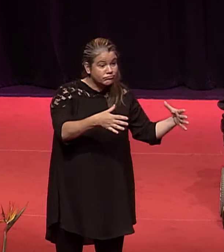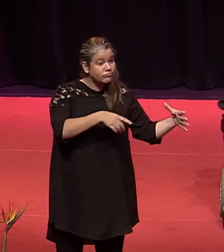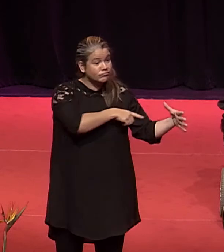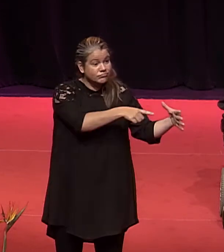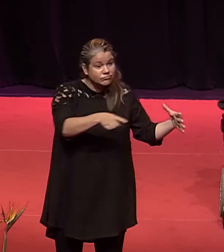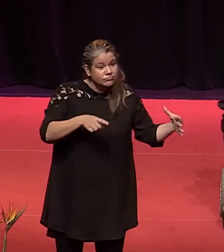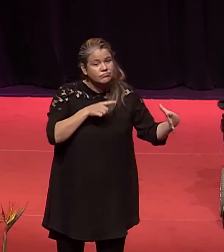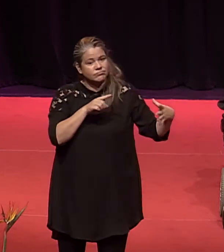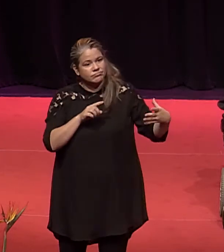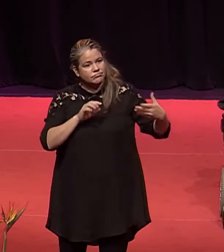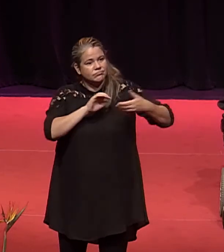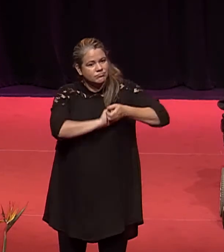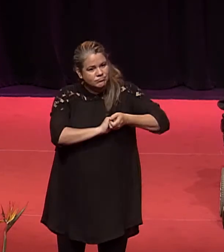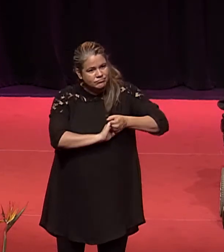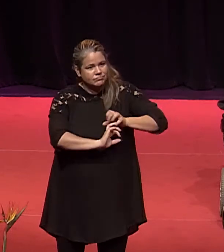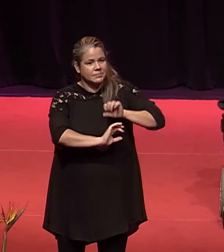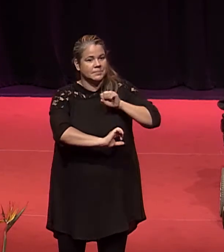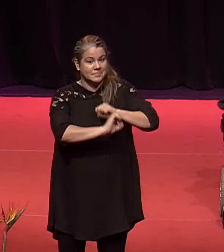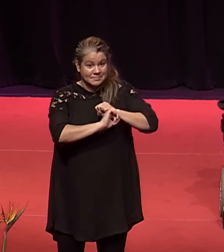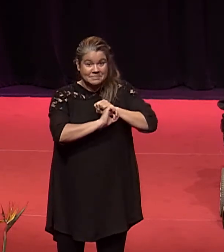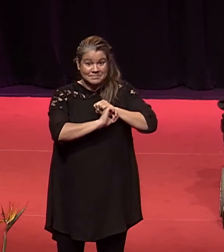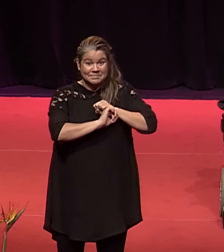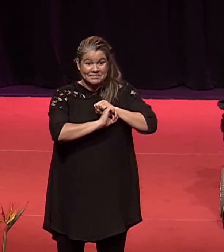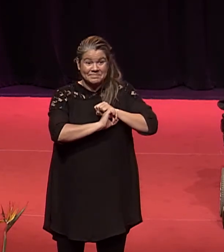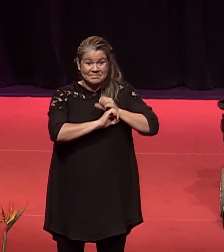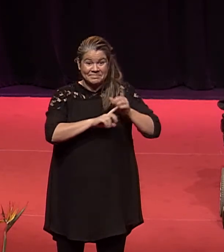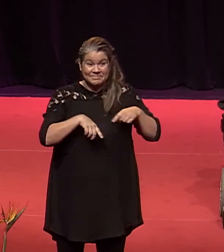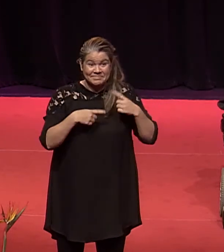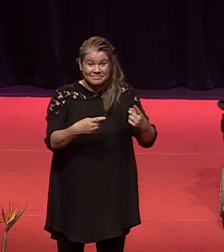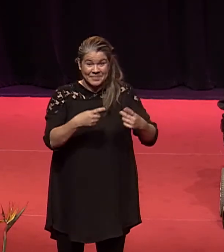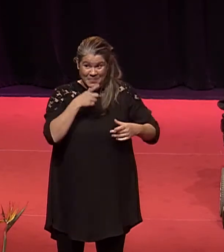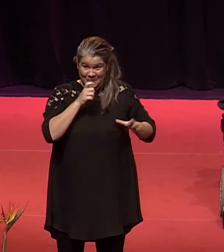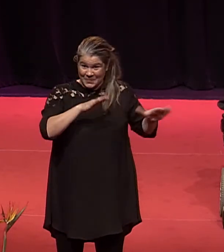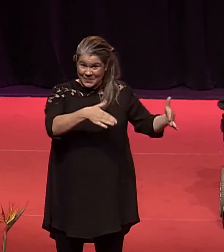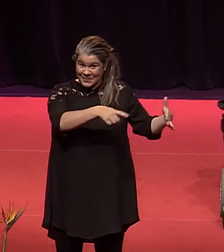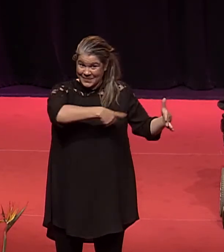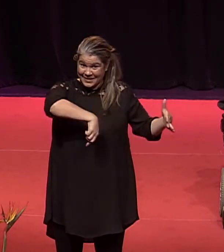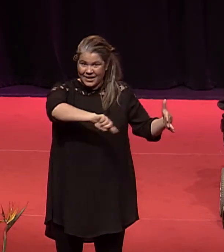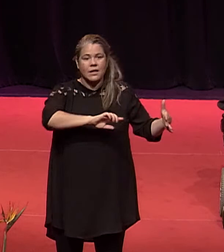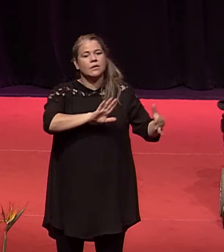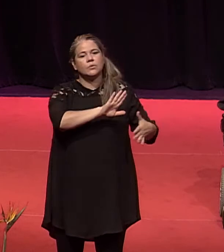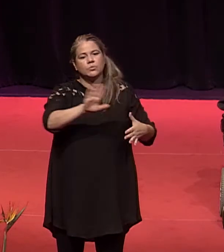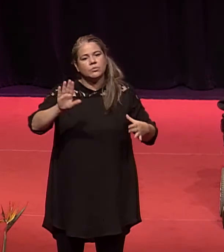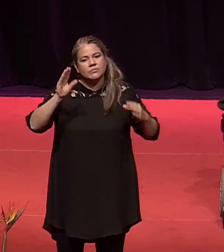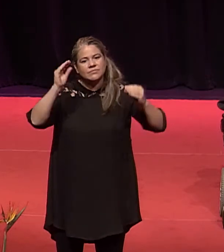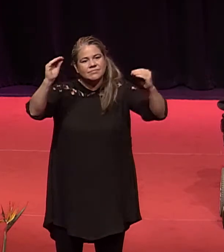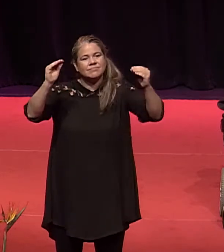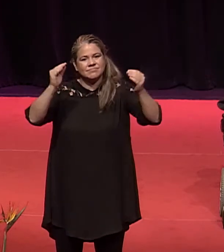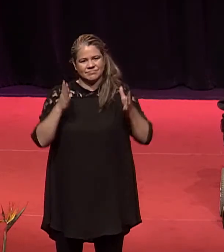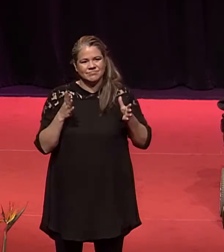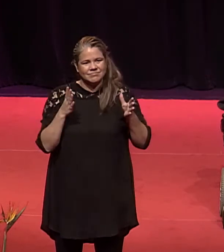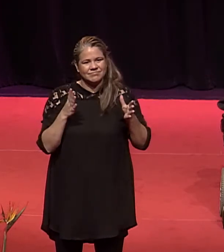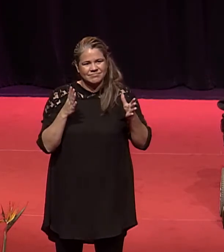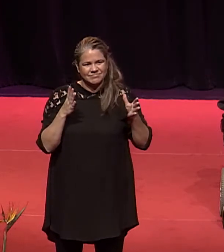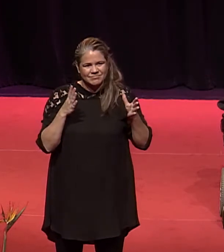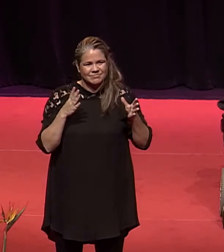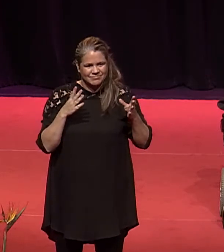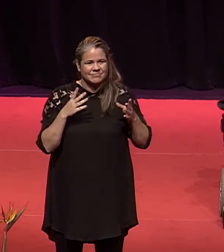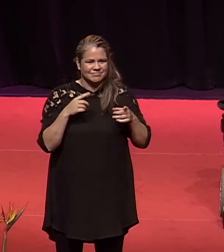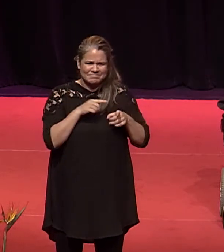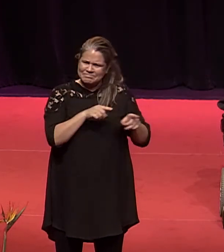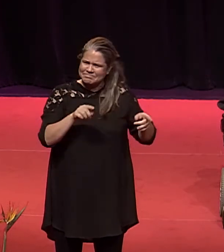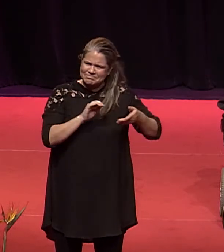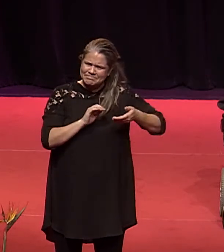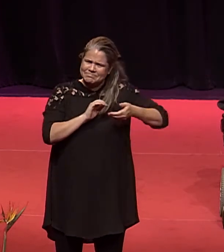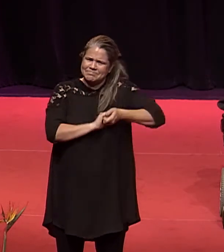realize and achieve your goal. Your faculty have been partners throughout your entire educational